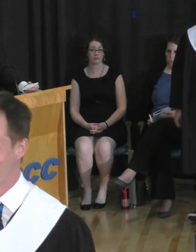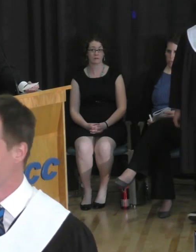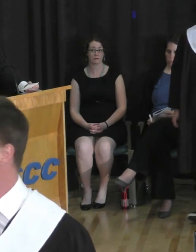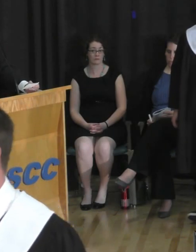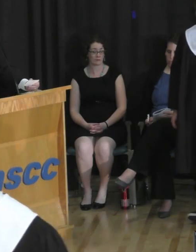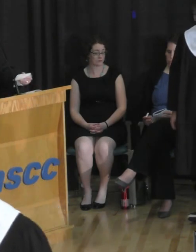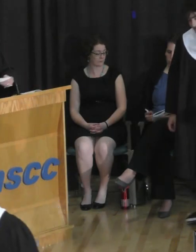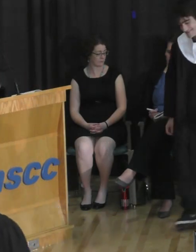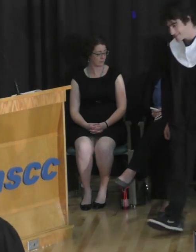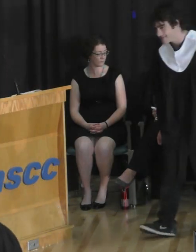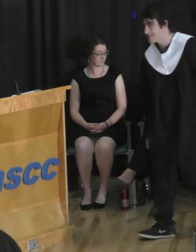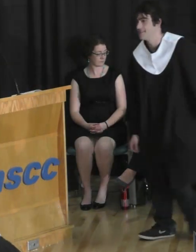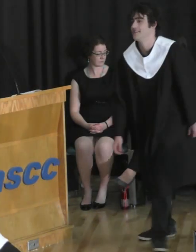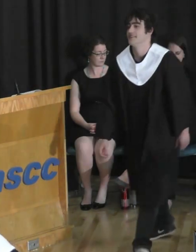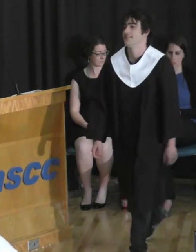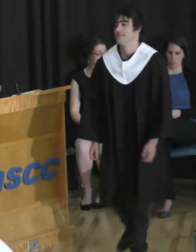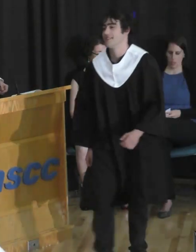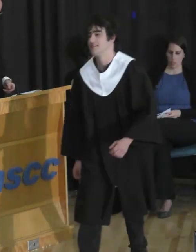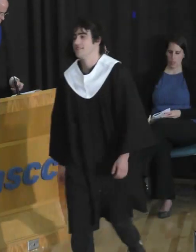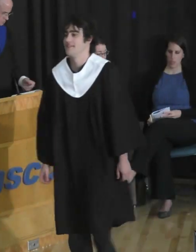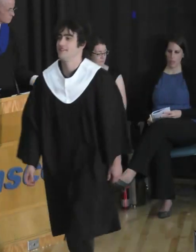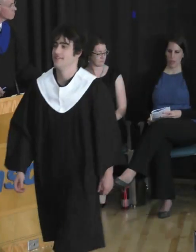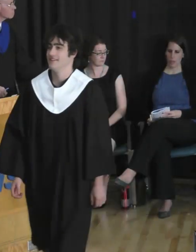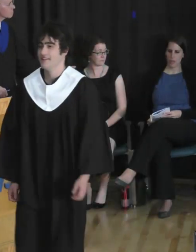Luke Camo.